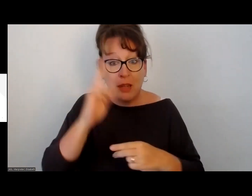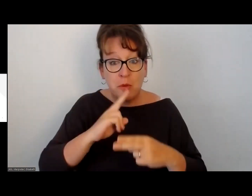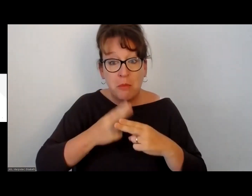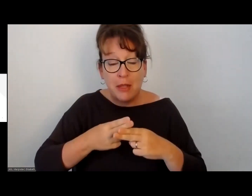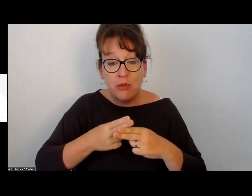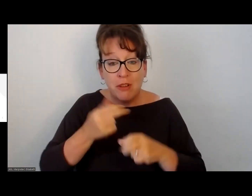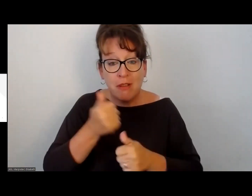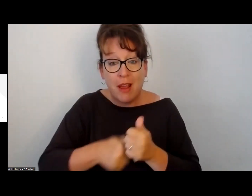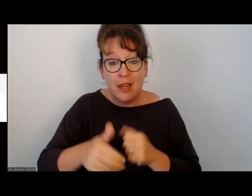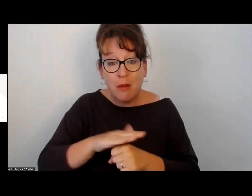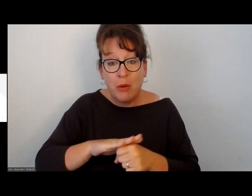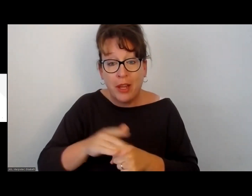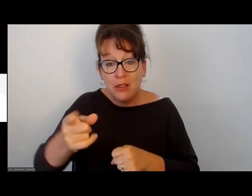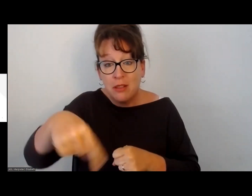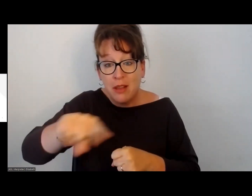feel